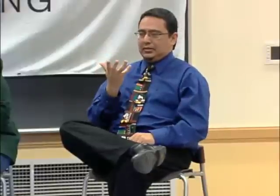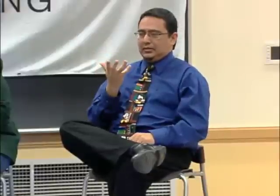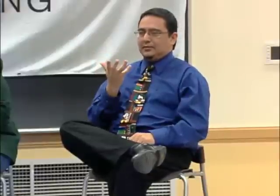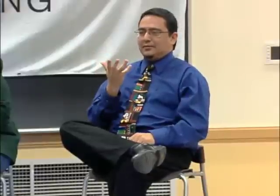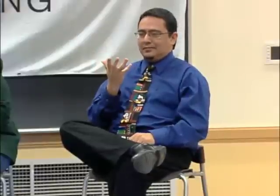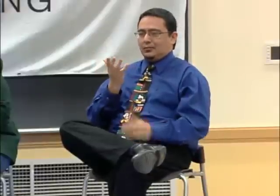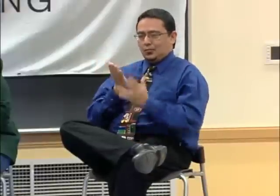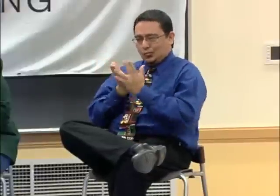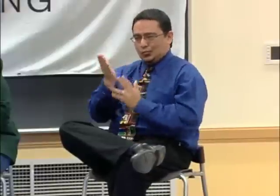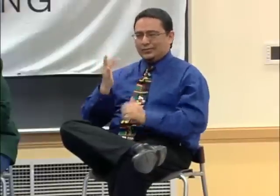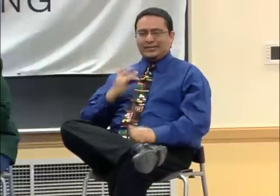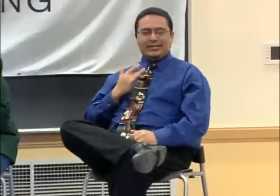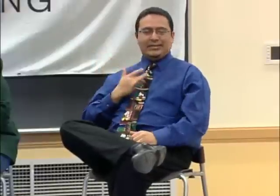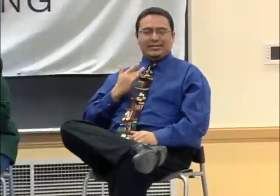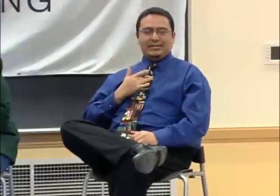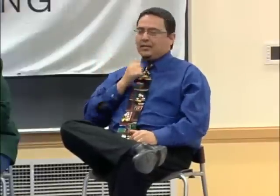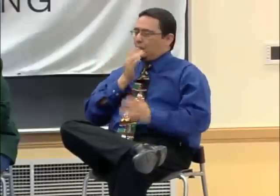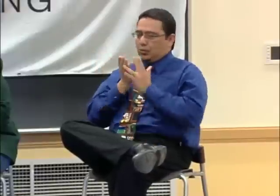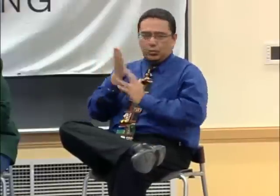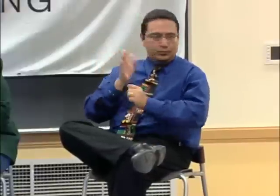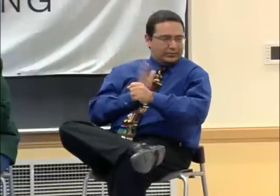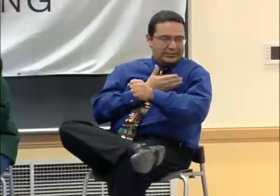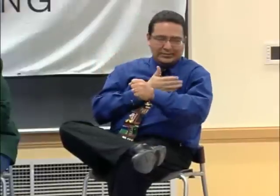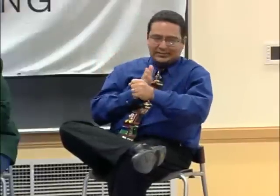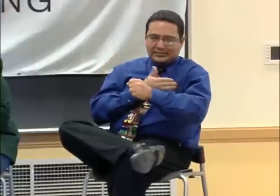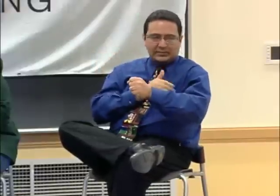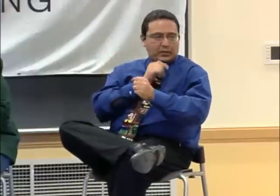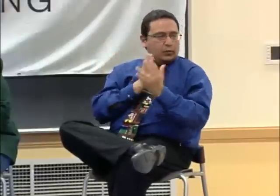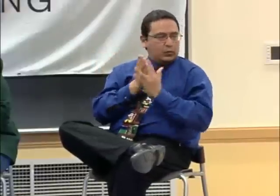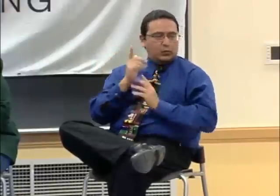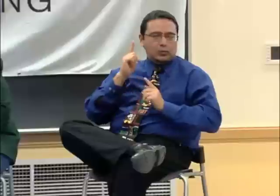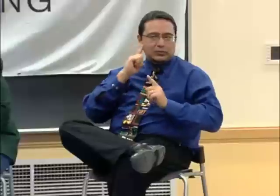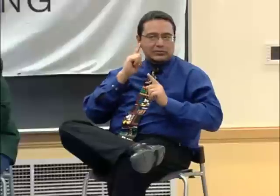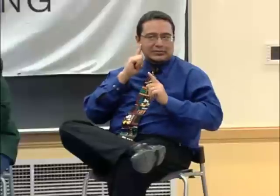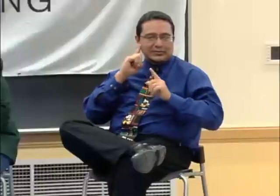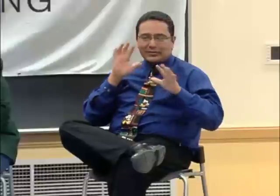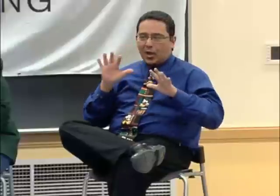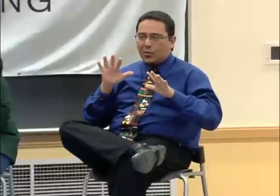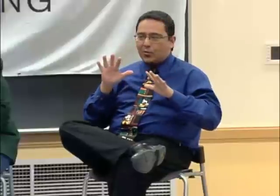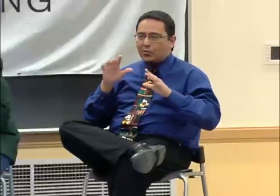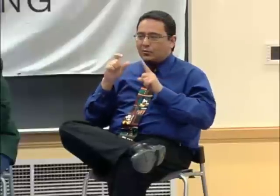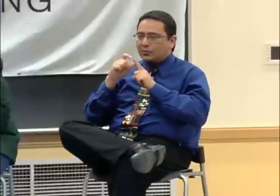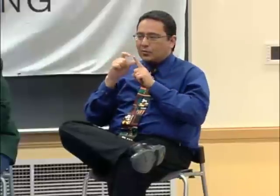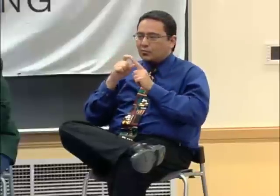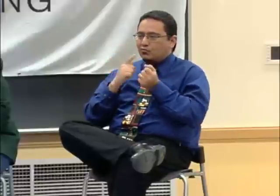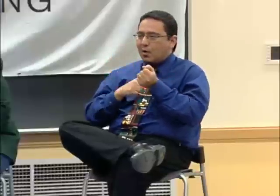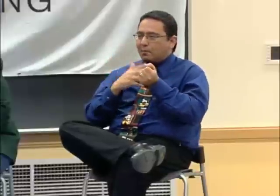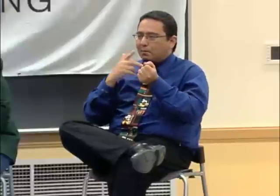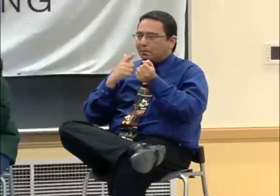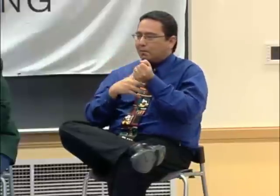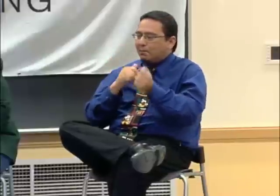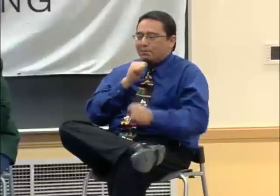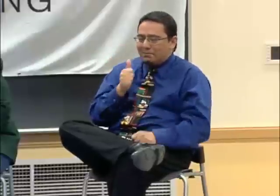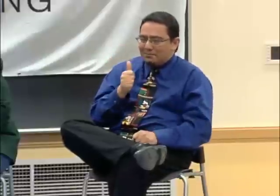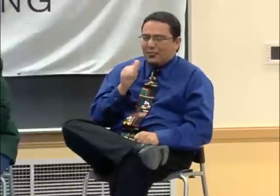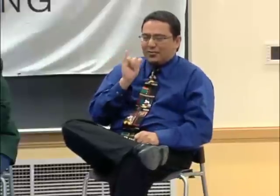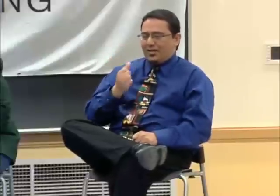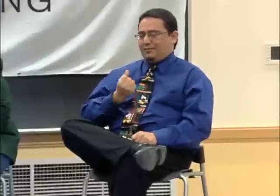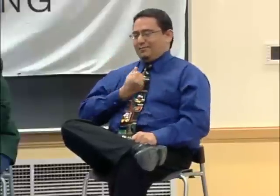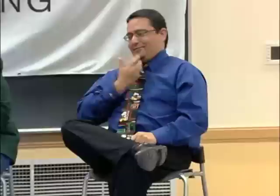poetry is this sign, which comes from a feeling, which comes from your heart. It does have nothing to do with music or listening to music or rhyme